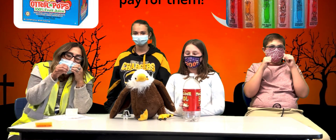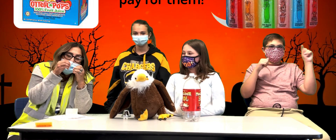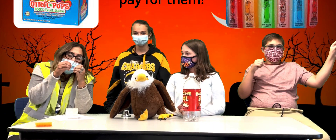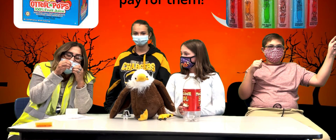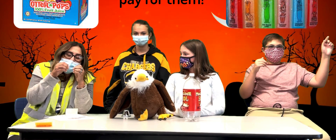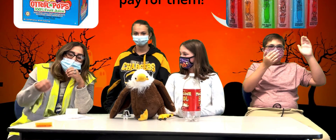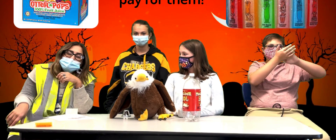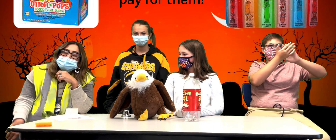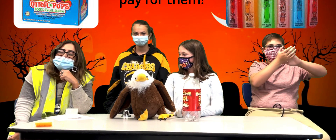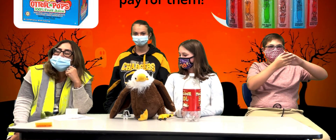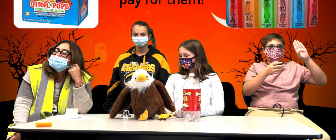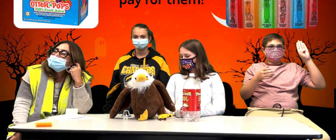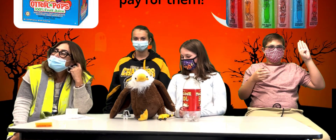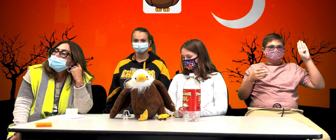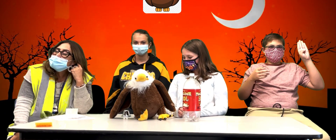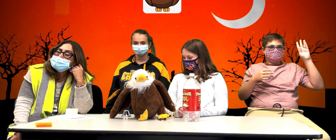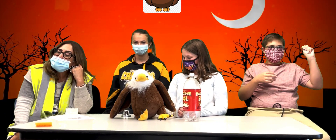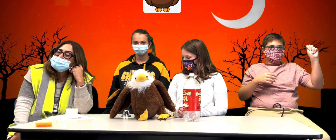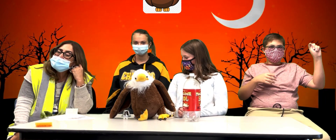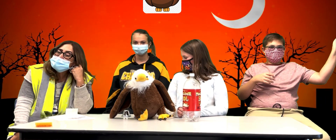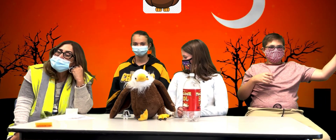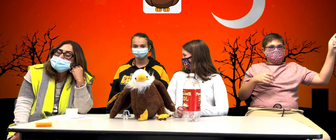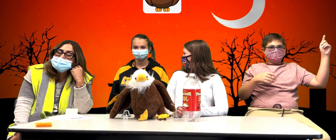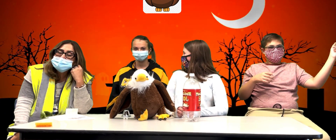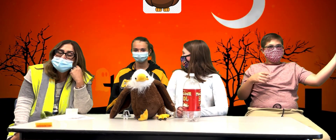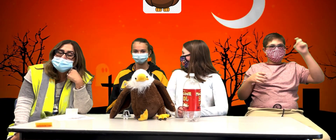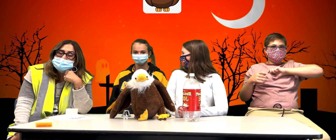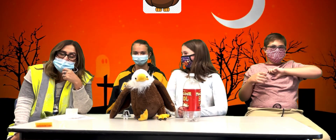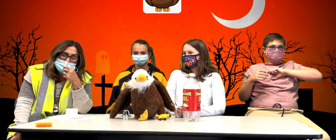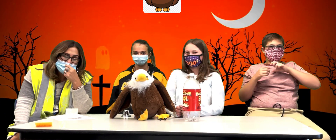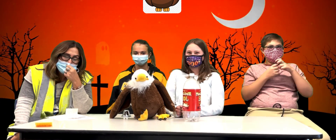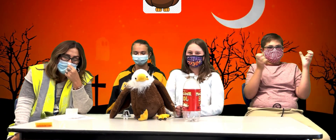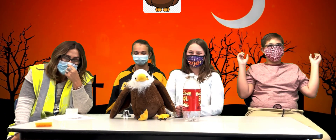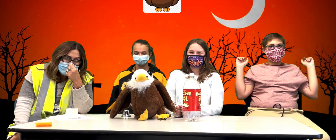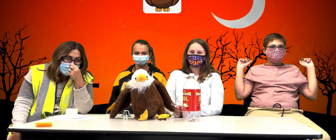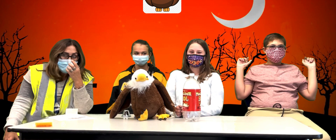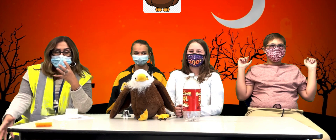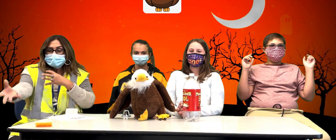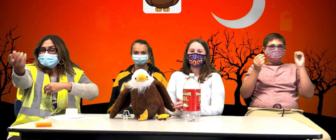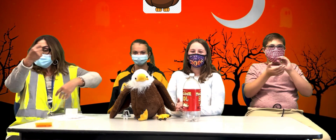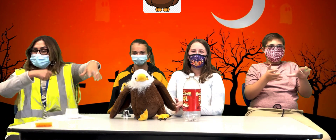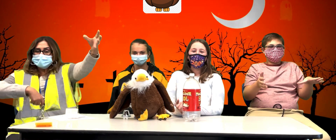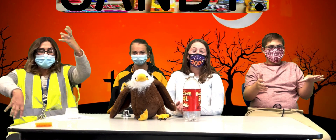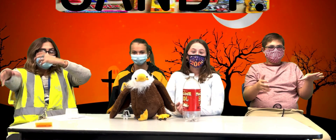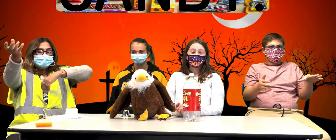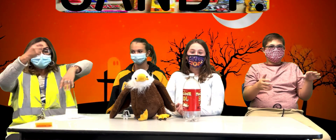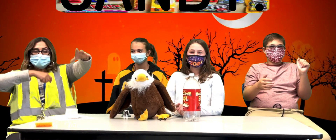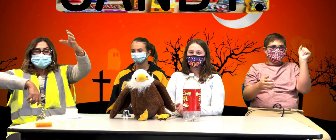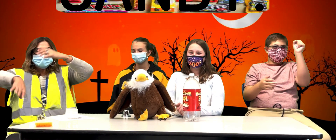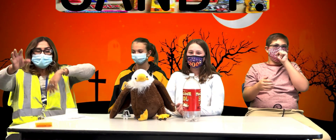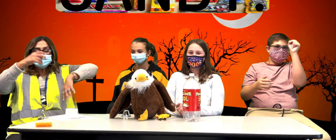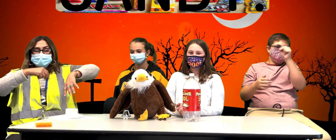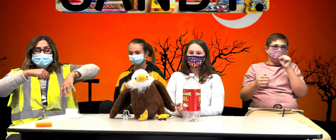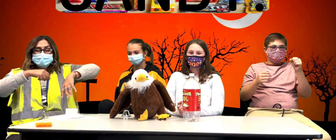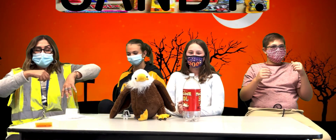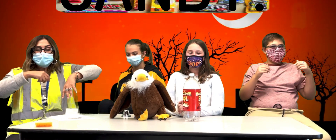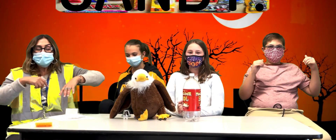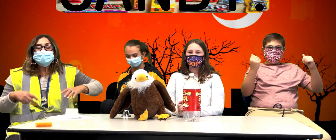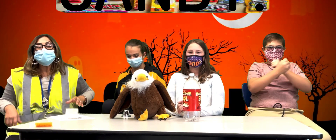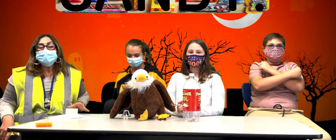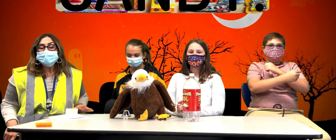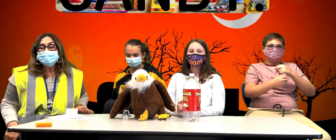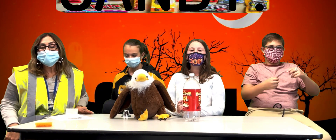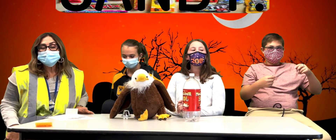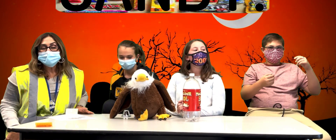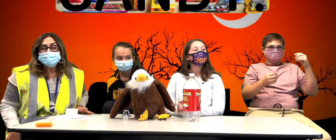our competitive school, Buenaterra Eagles. So keep bringing in that candy.